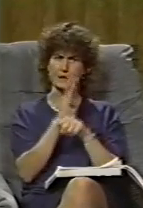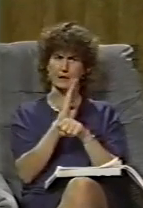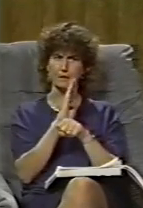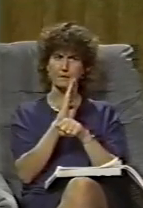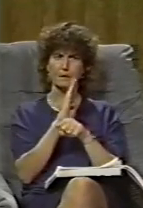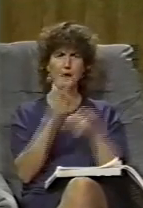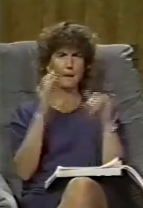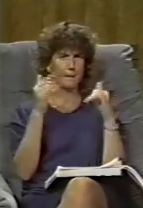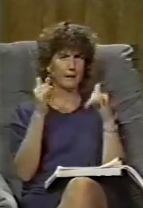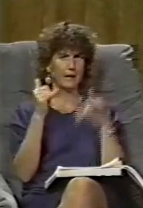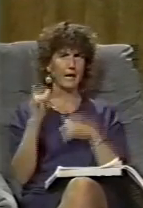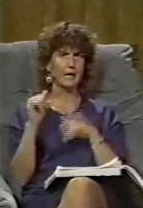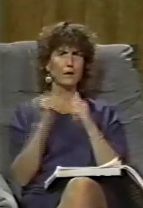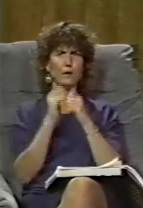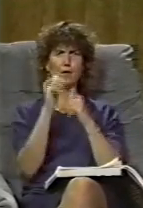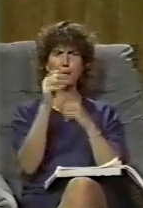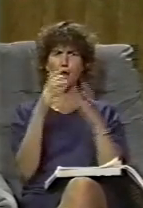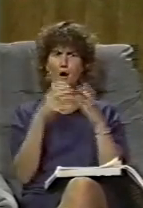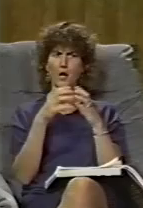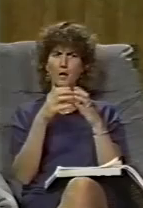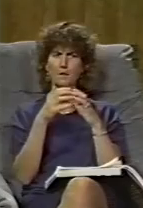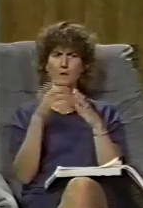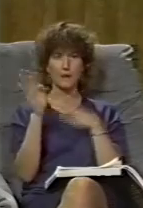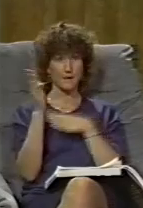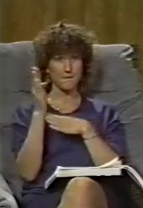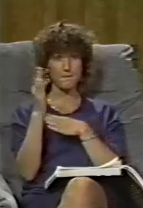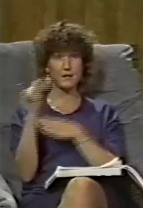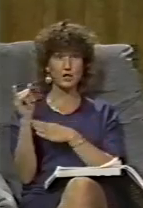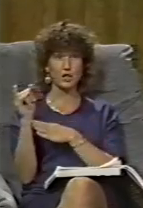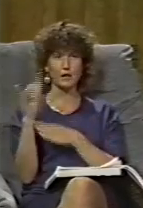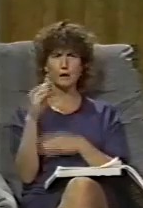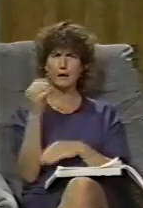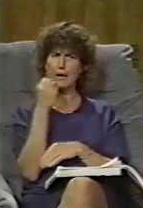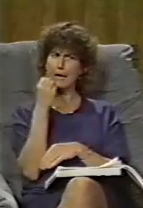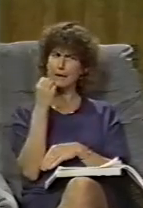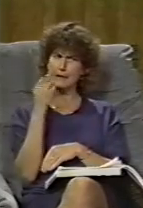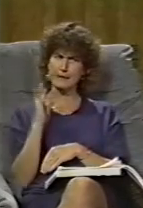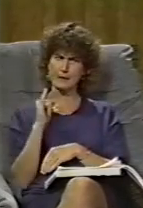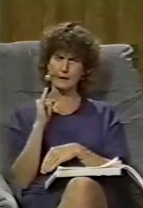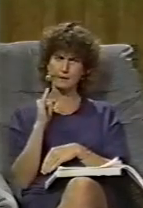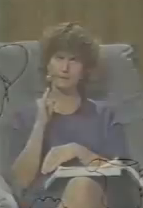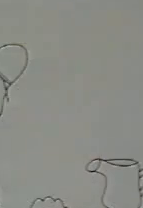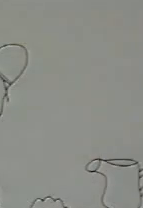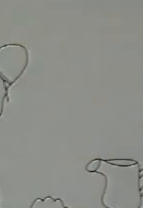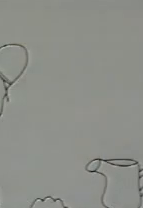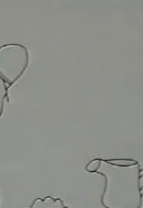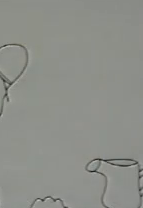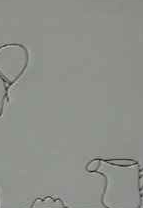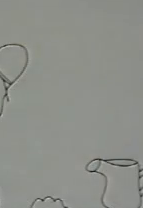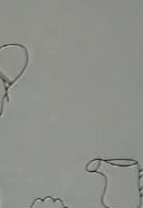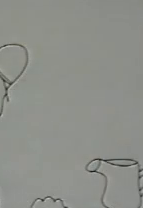busy playing with a ball, fishing, and eating.